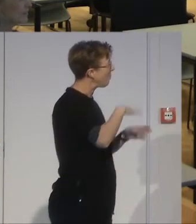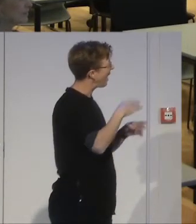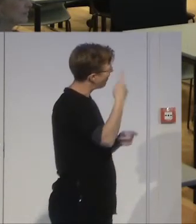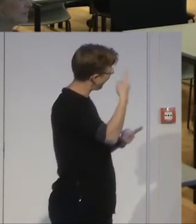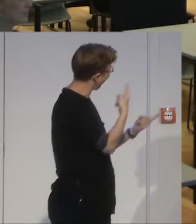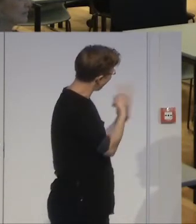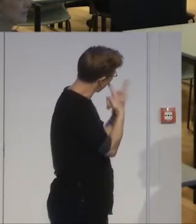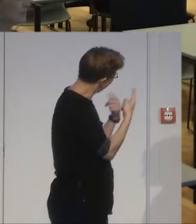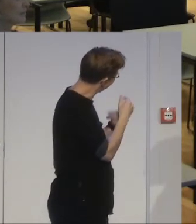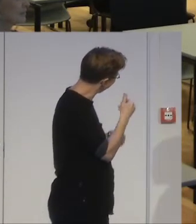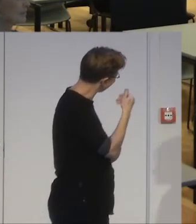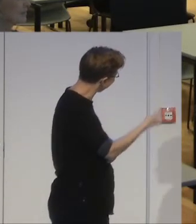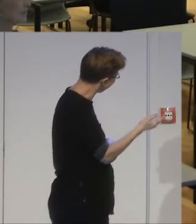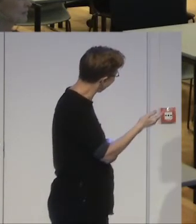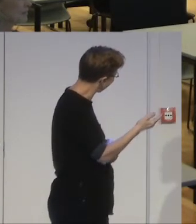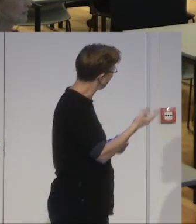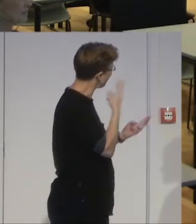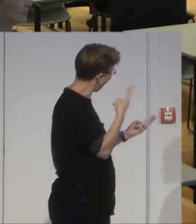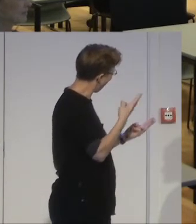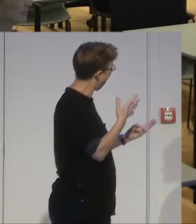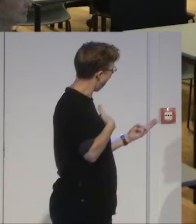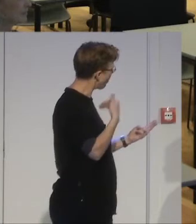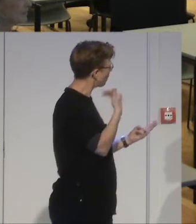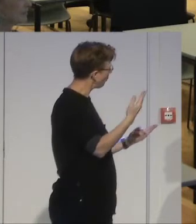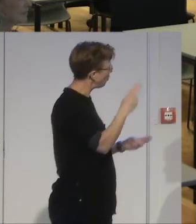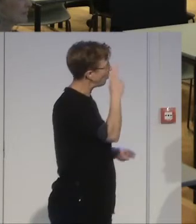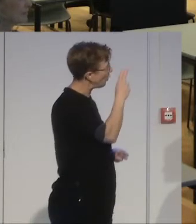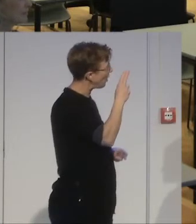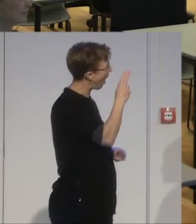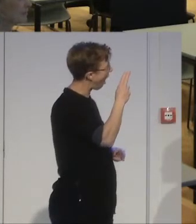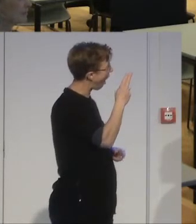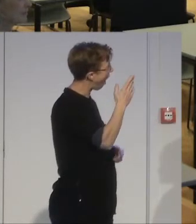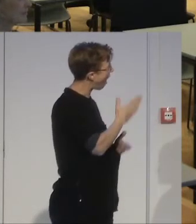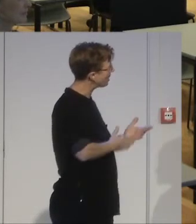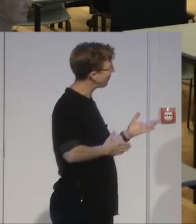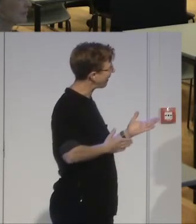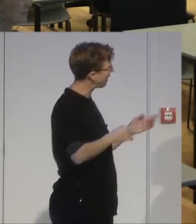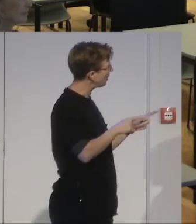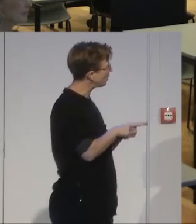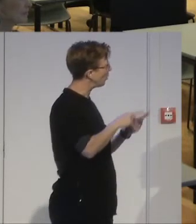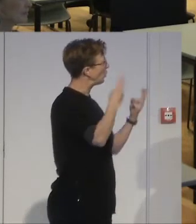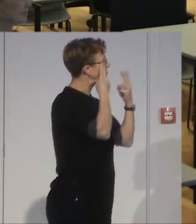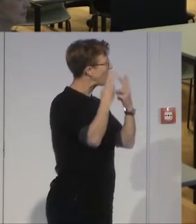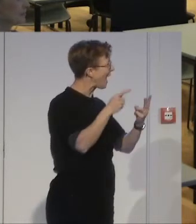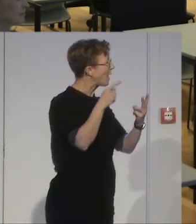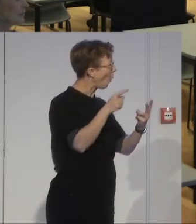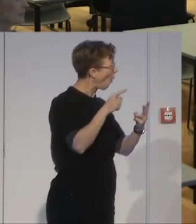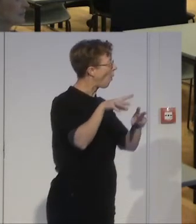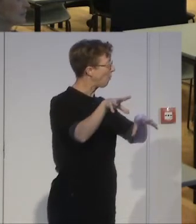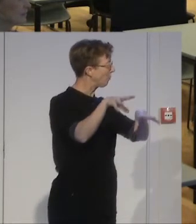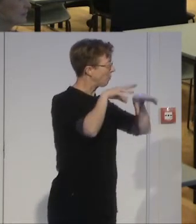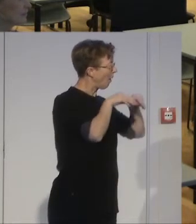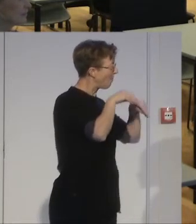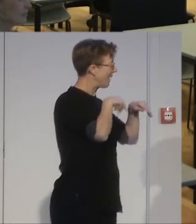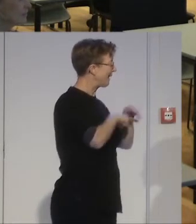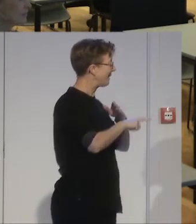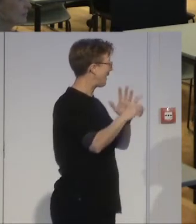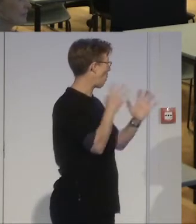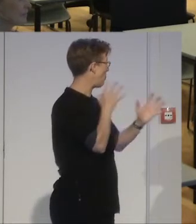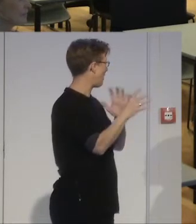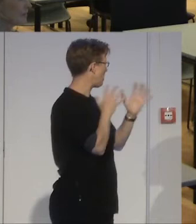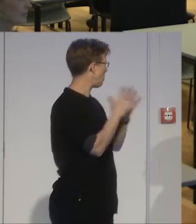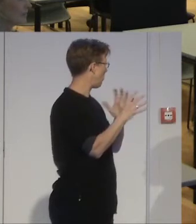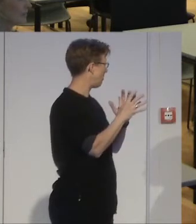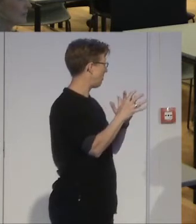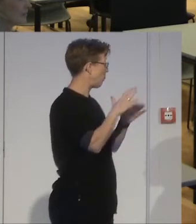again and see if you have some new aspects that you see and that you take into the communication due to